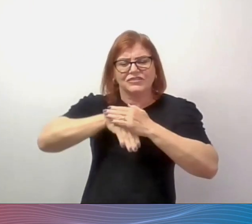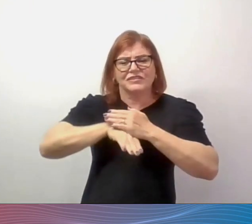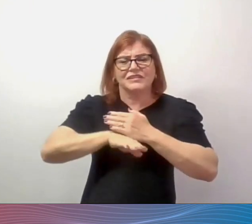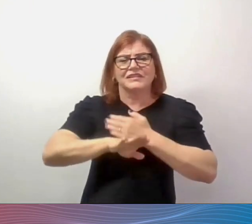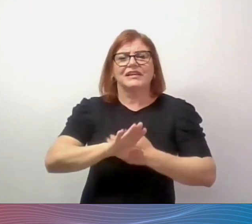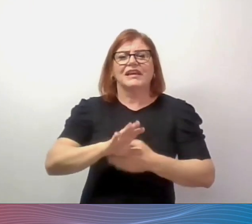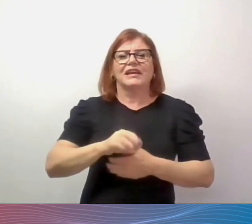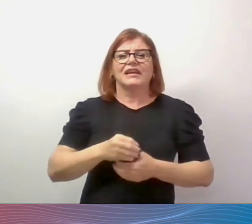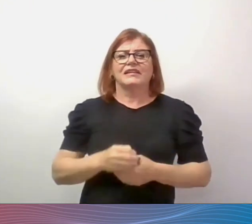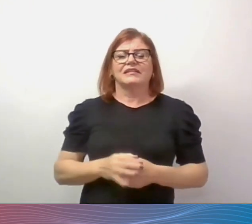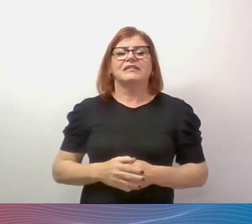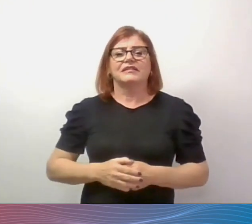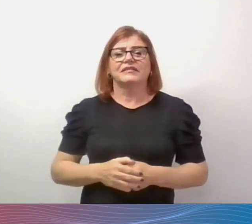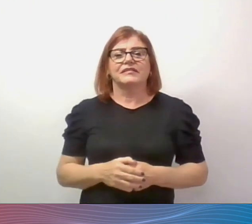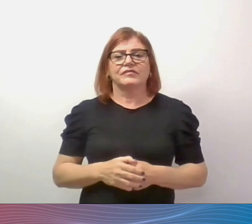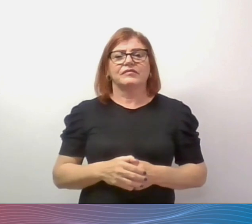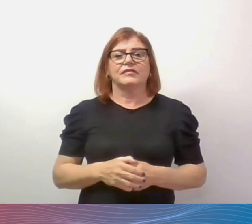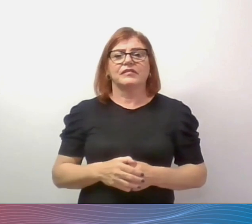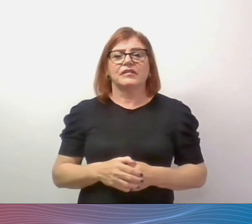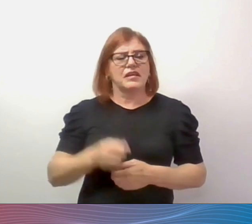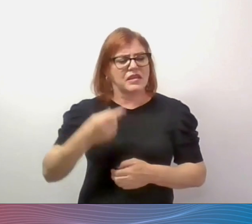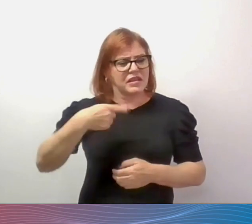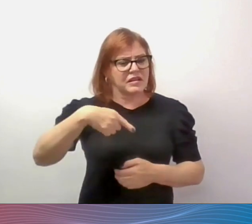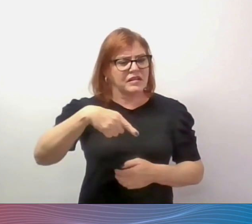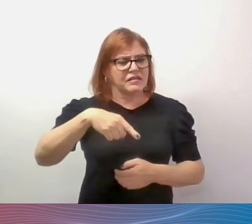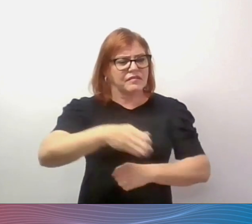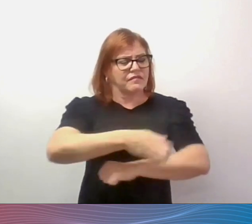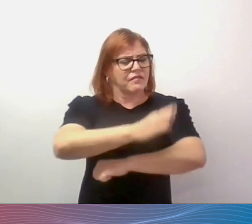E vão para a rua. And they go out to the